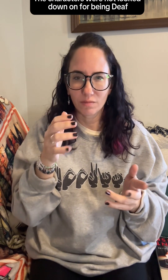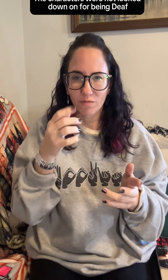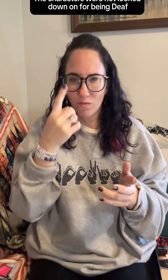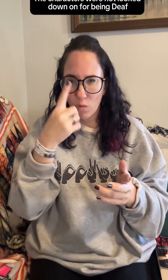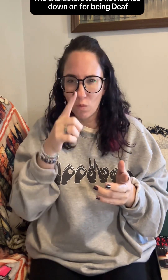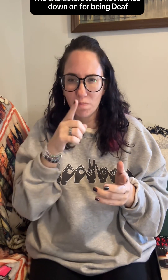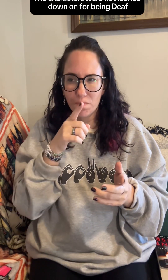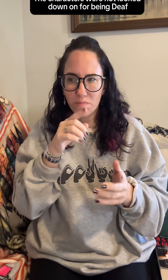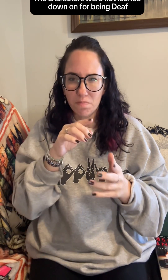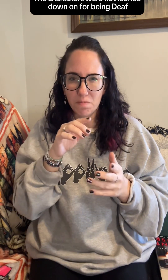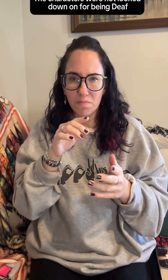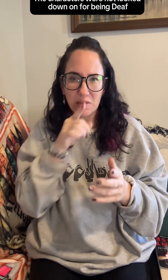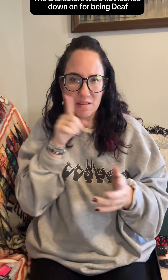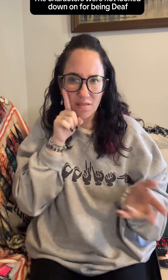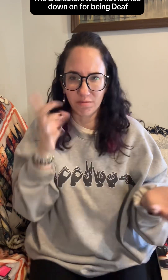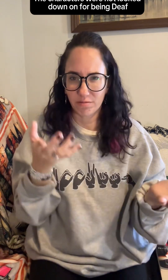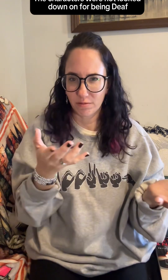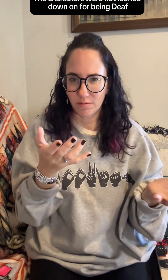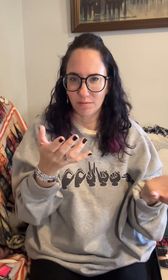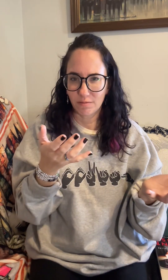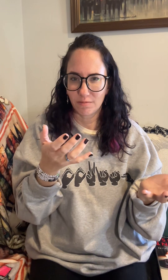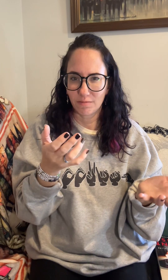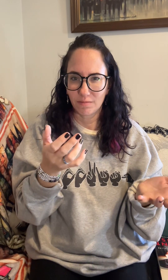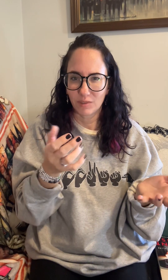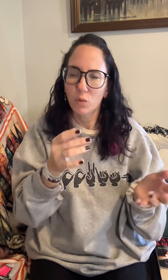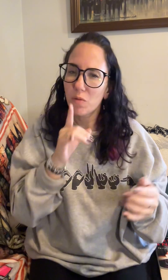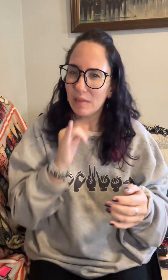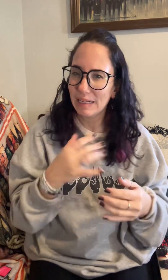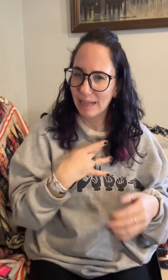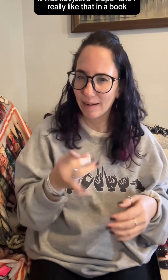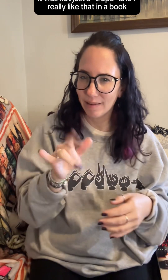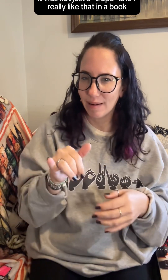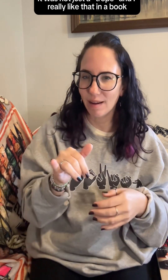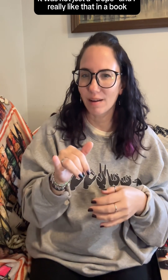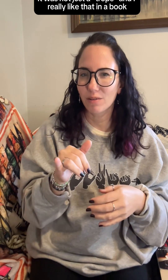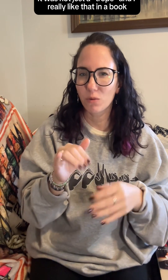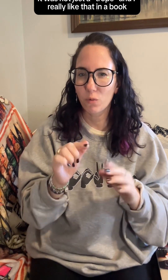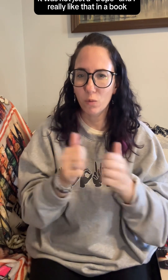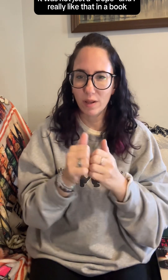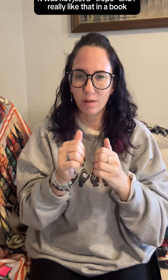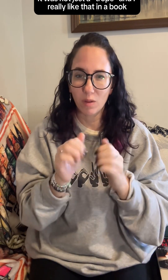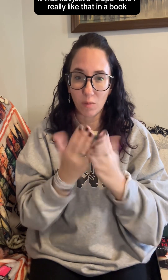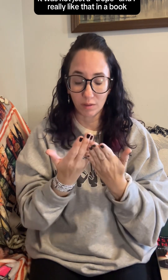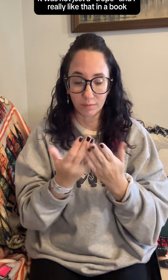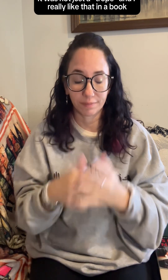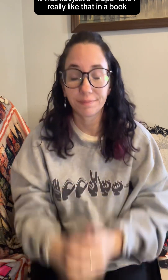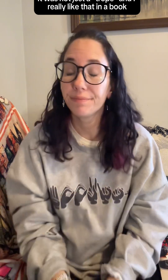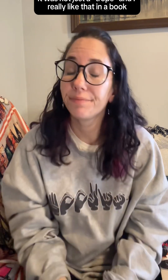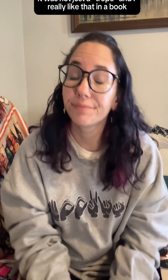on for being deaf. It was not just a trope, and I really liked that with the